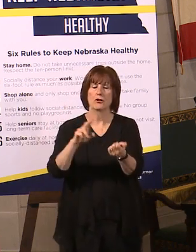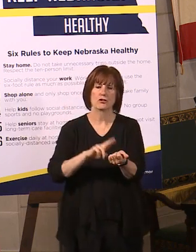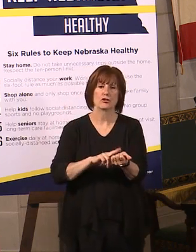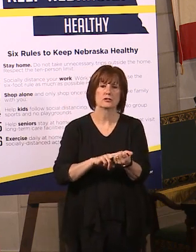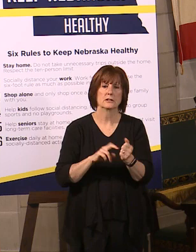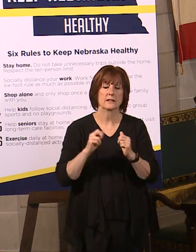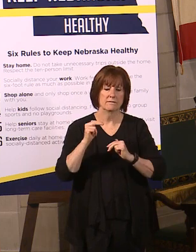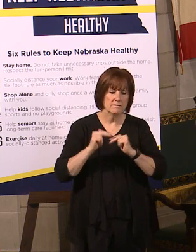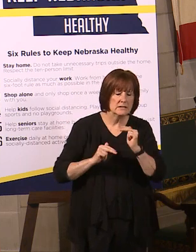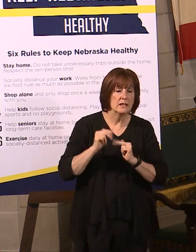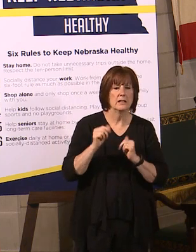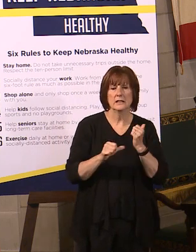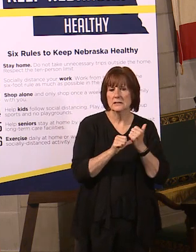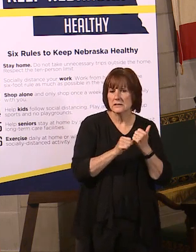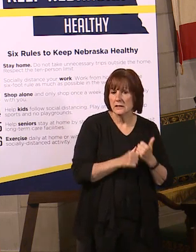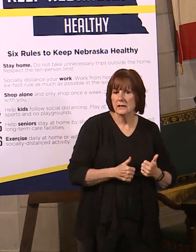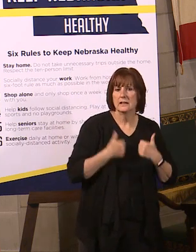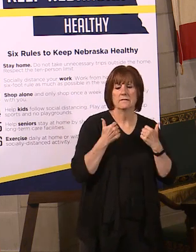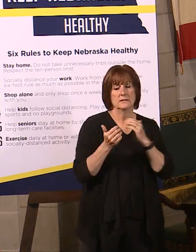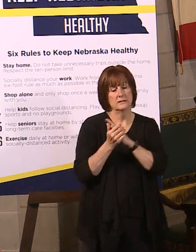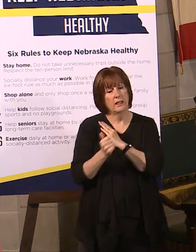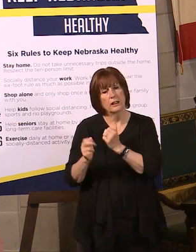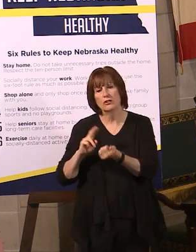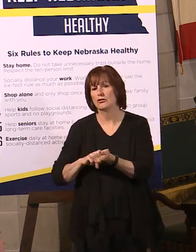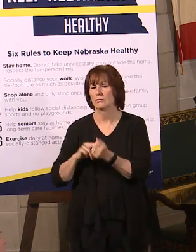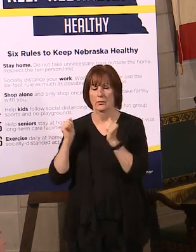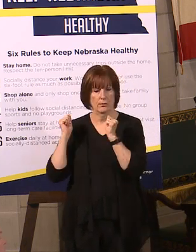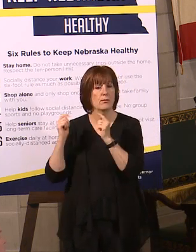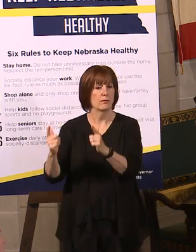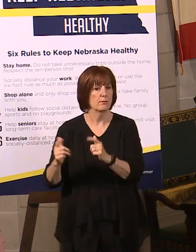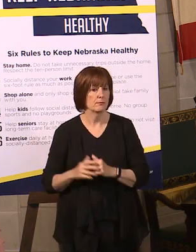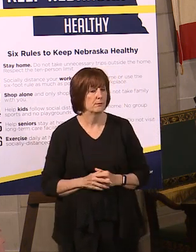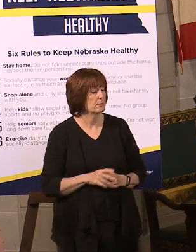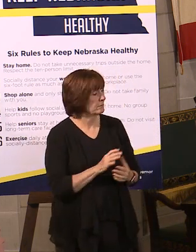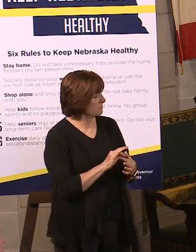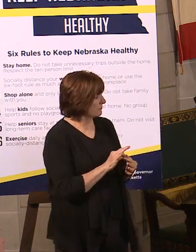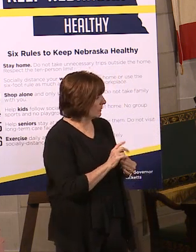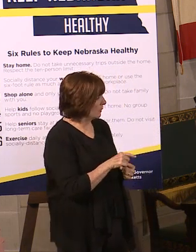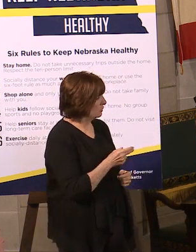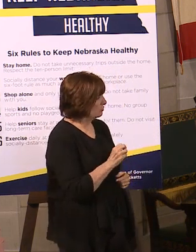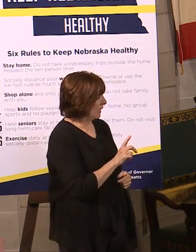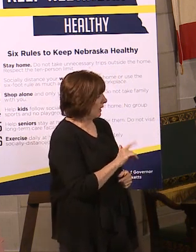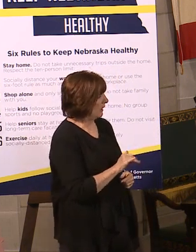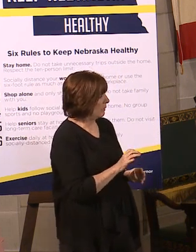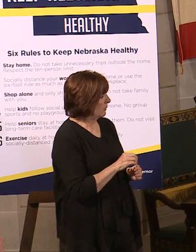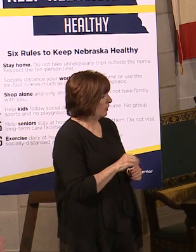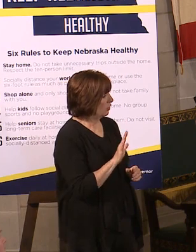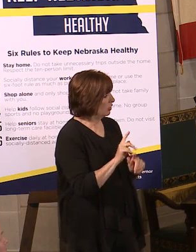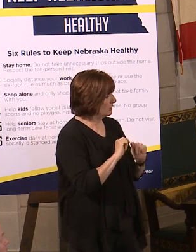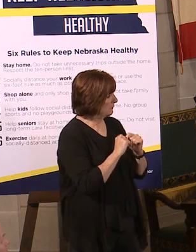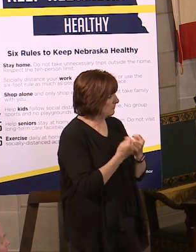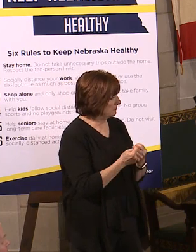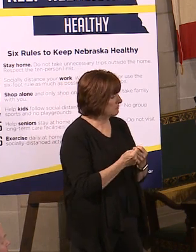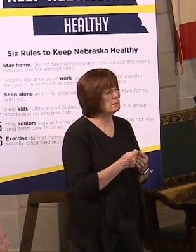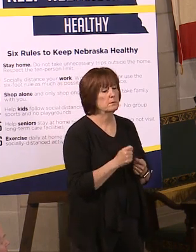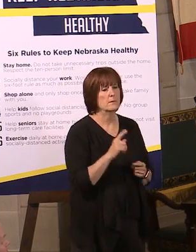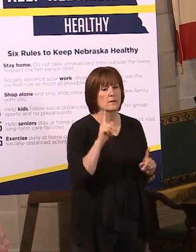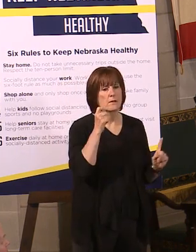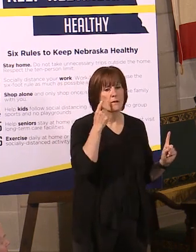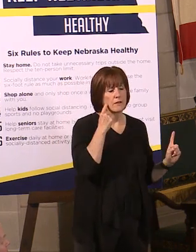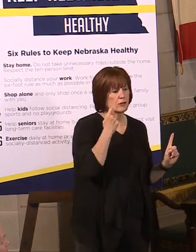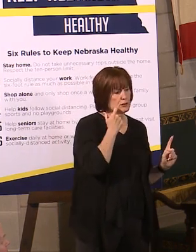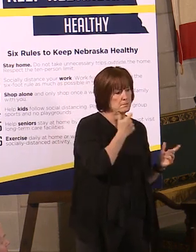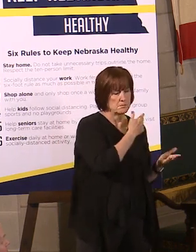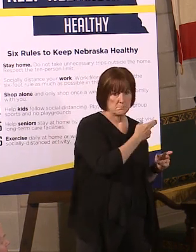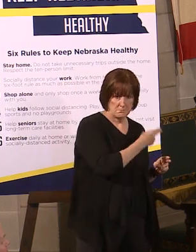facilities, assisted living, skilled nursing, everything of that level. You want to talk a little bit about what Shelley's doing in her team? Yeah, and then, as the governor just